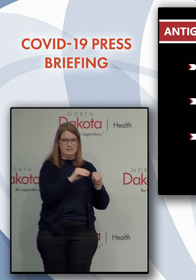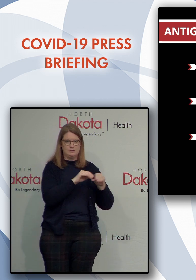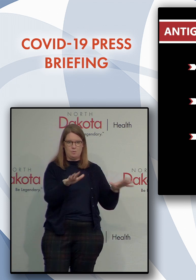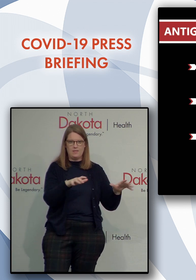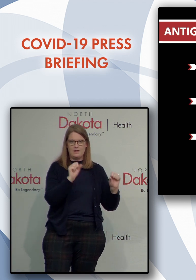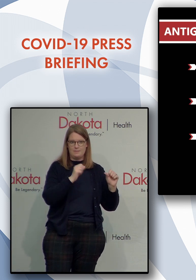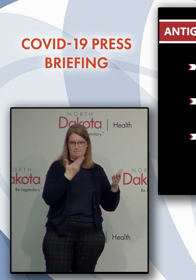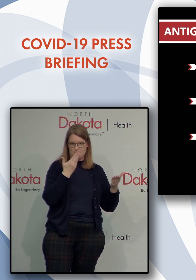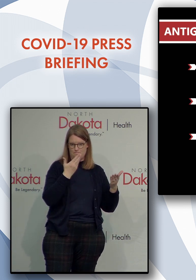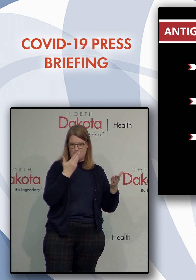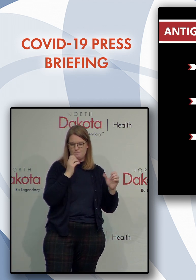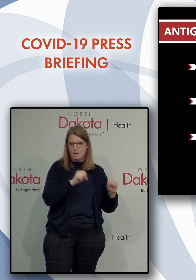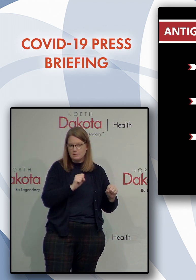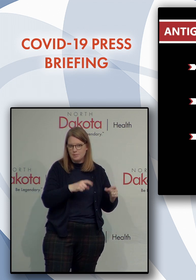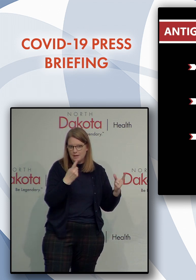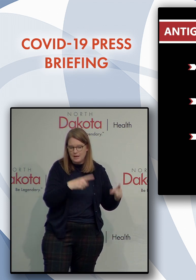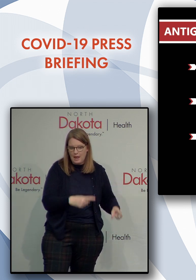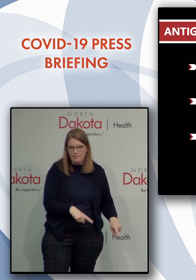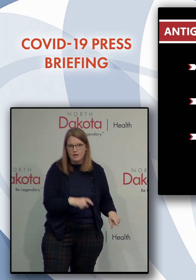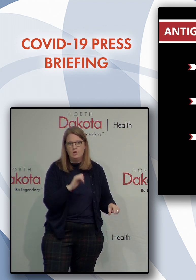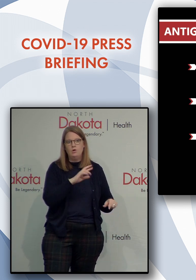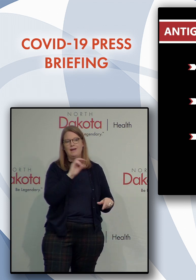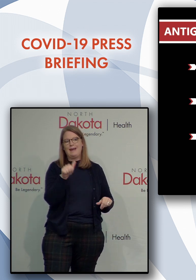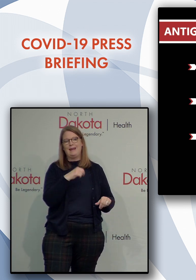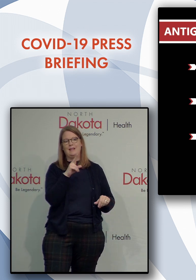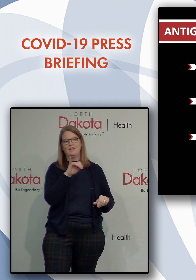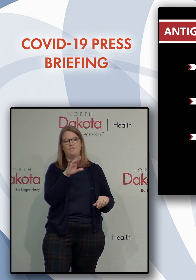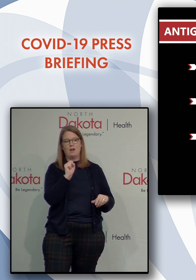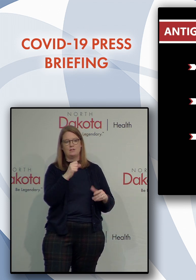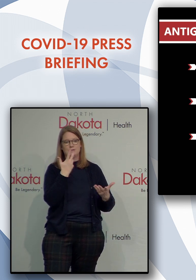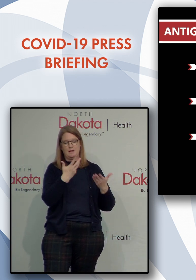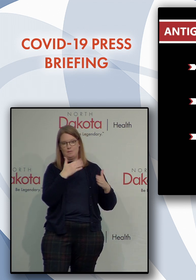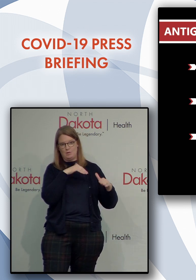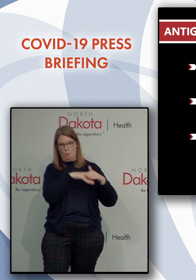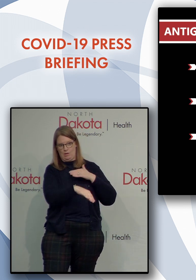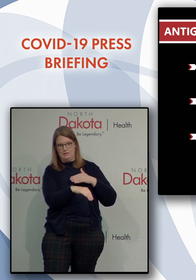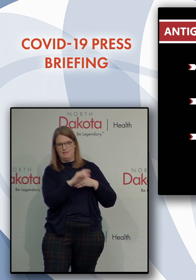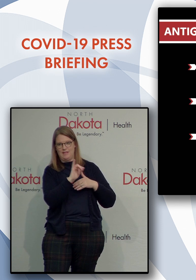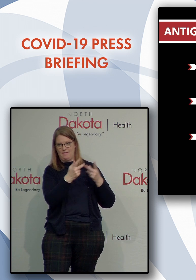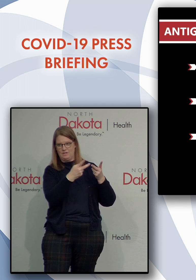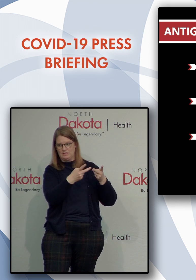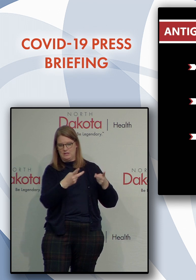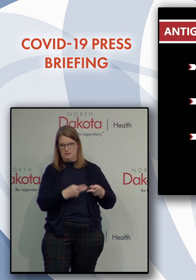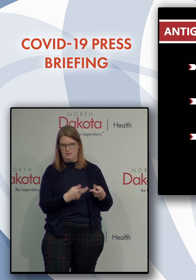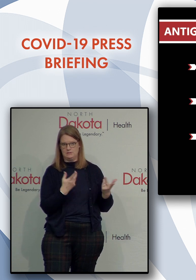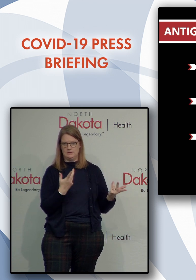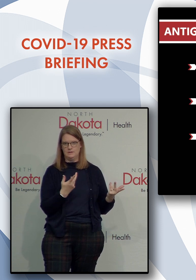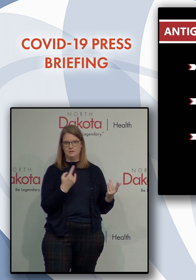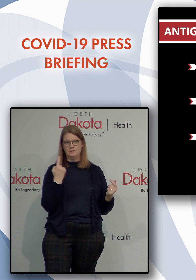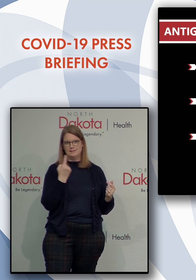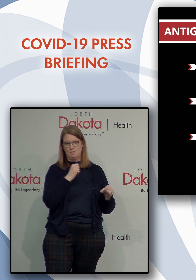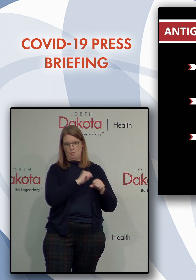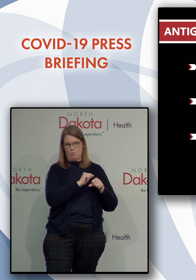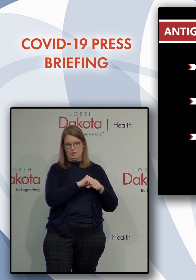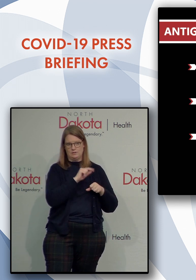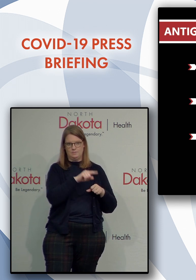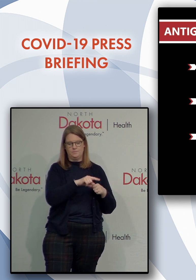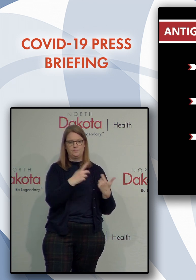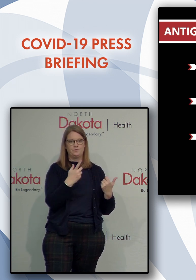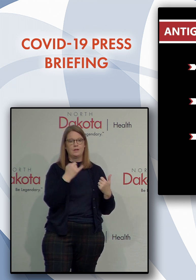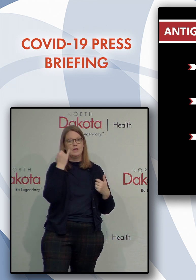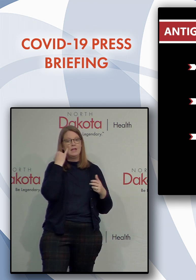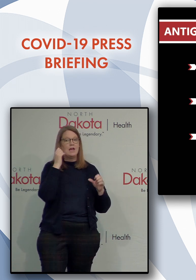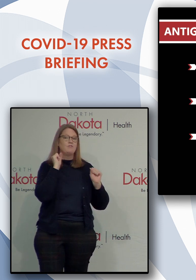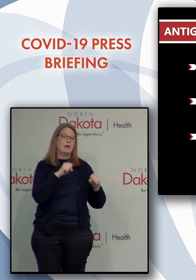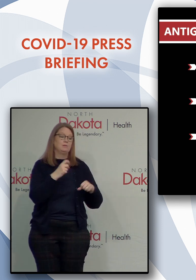may be occurring on or any virus that may be entering one of those facilities through someone that works there. If we are able